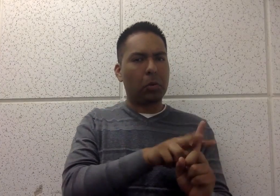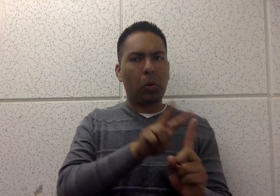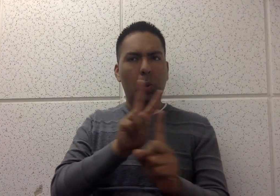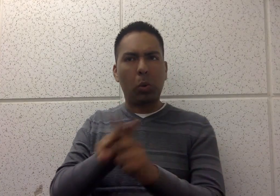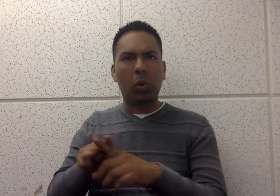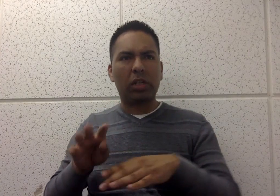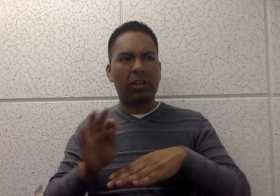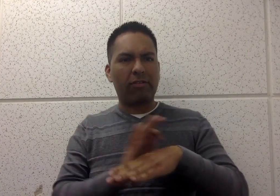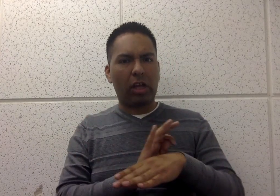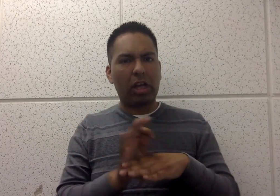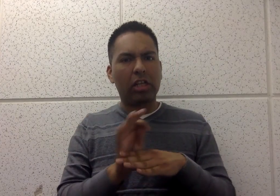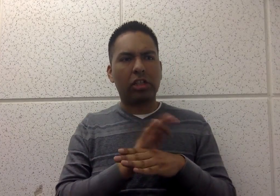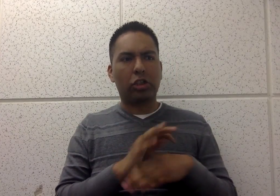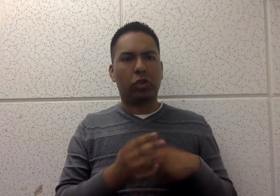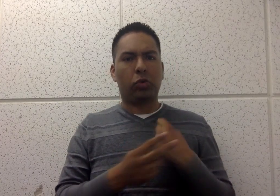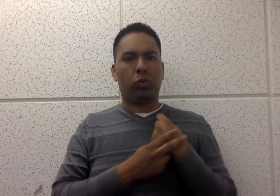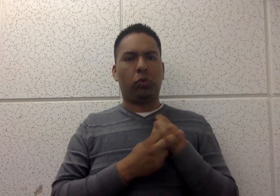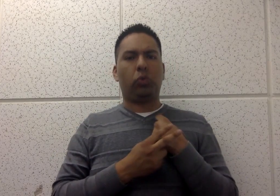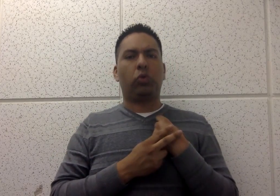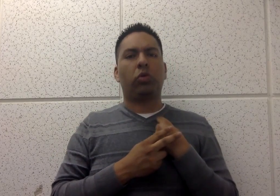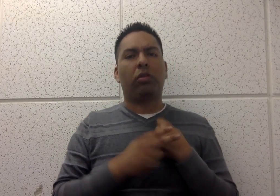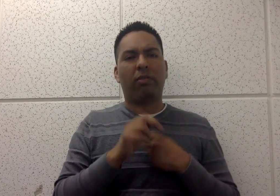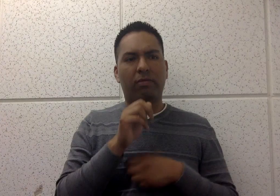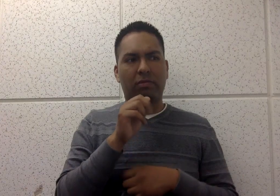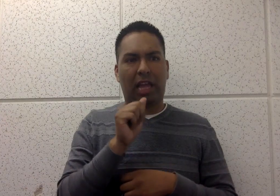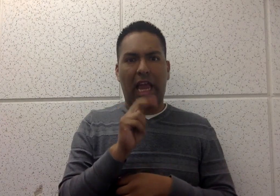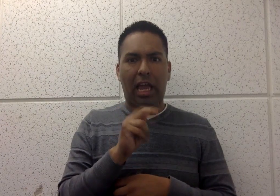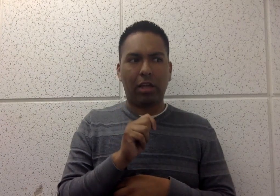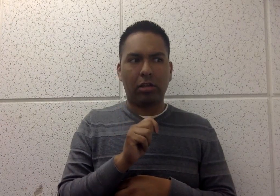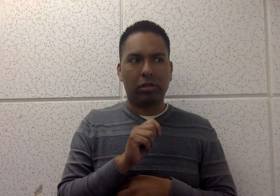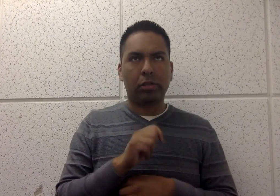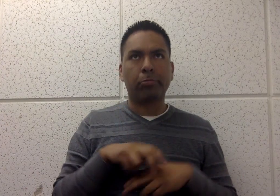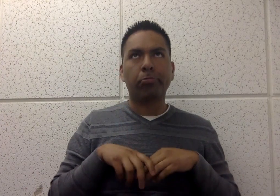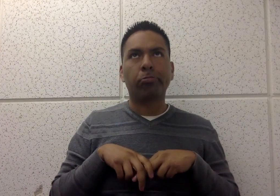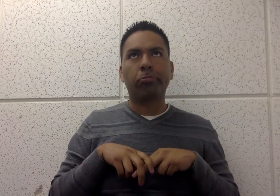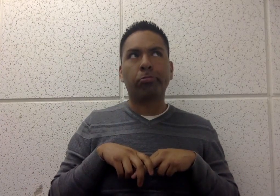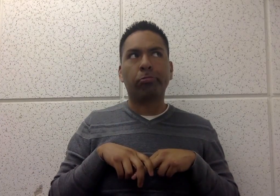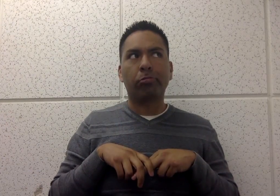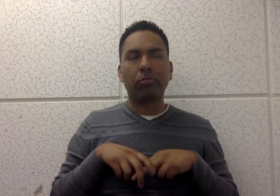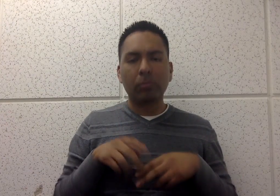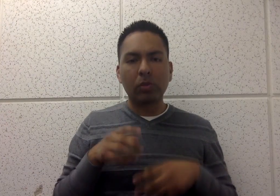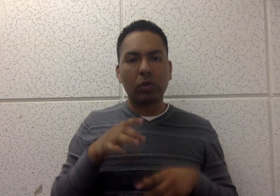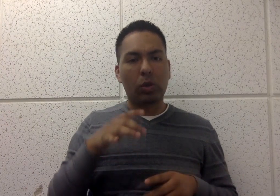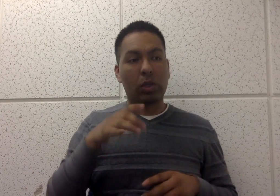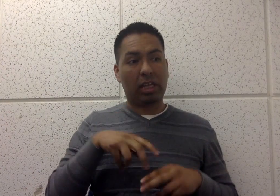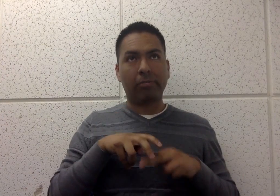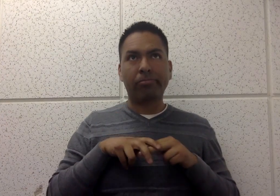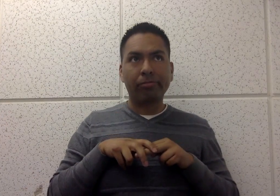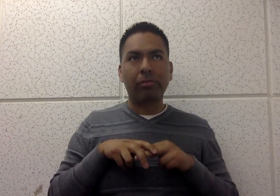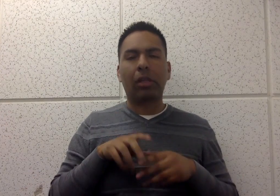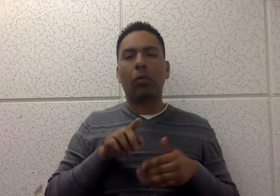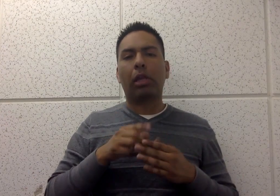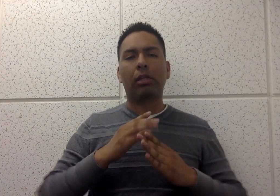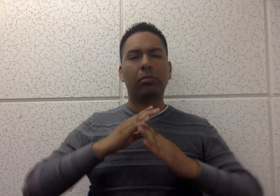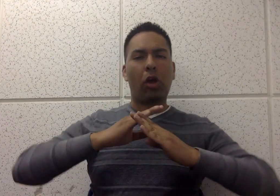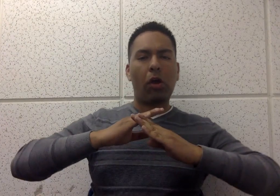of ants who are doing nothing? And they sort of stand as a buffer in between the ants working deep